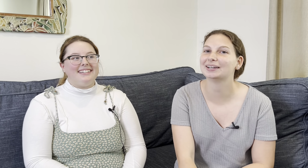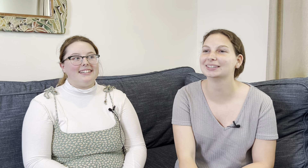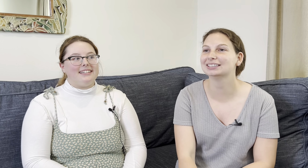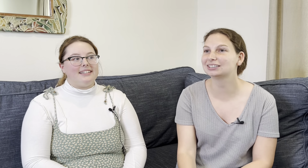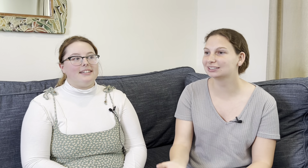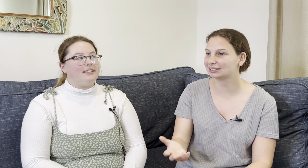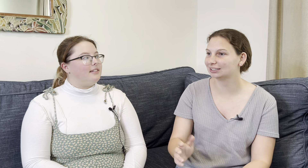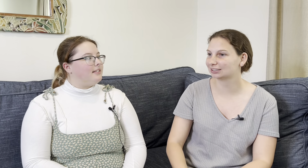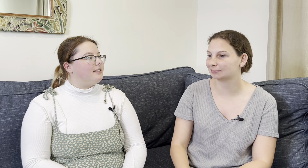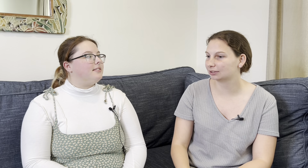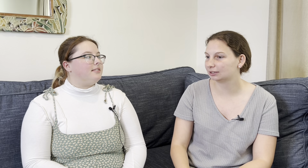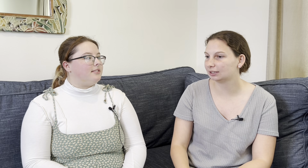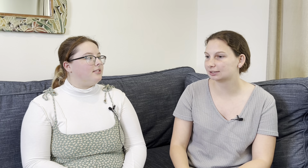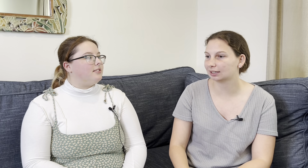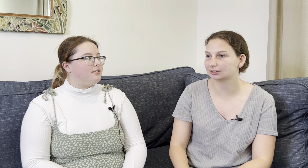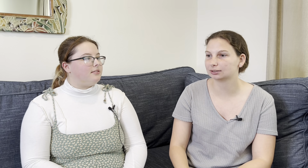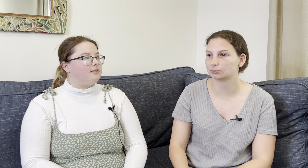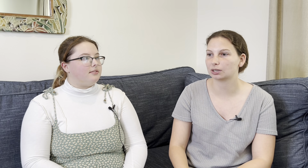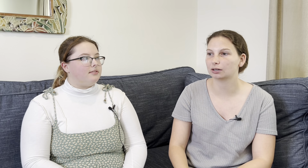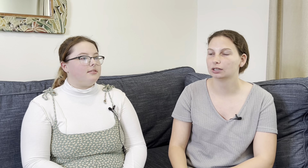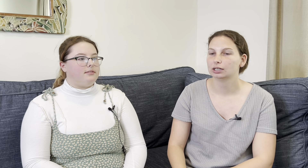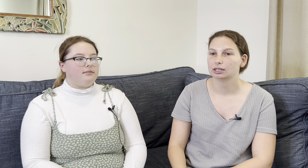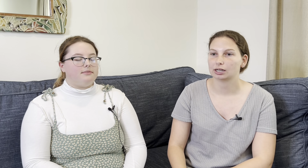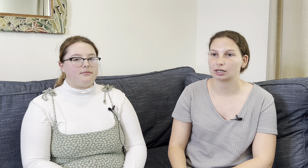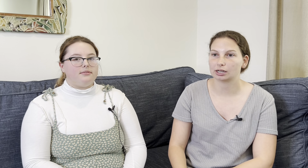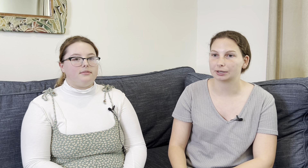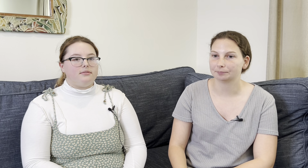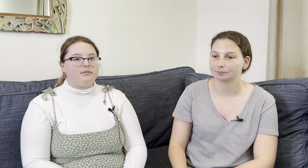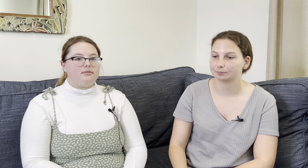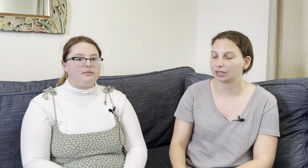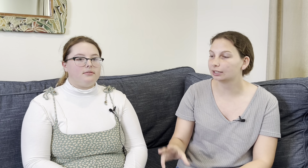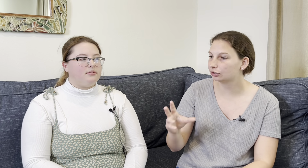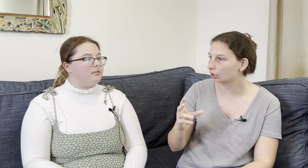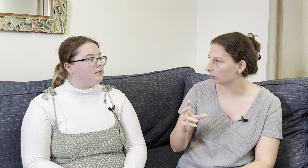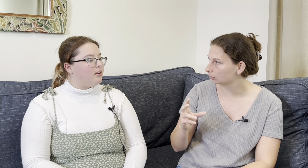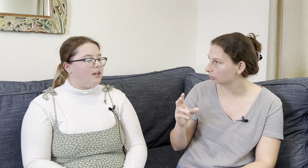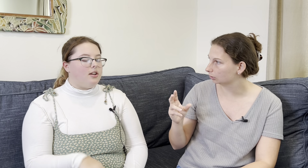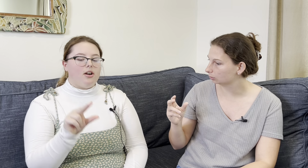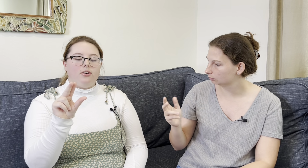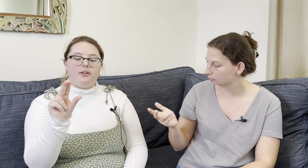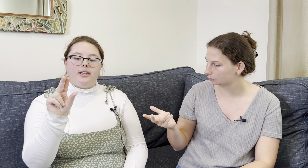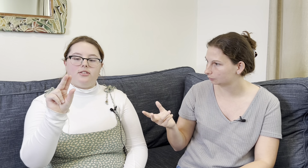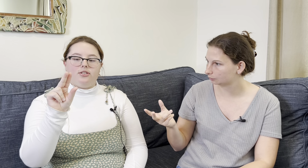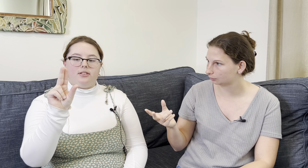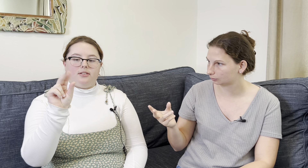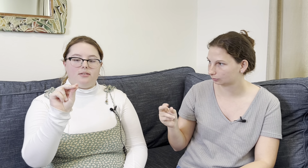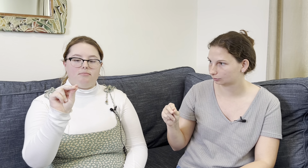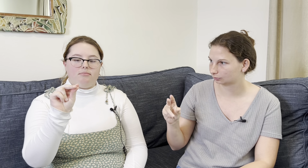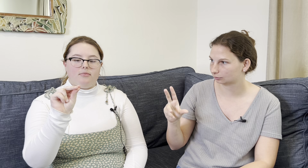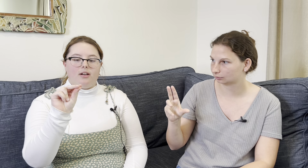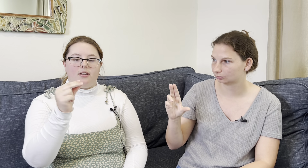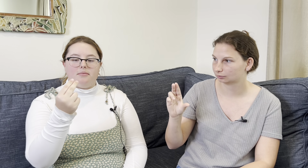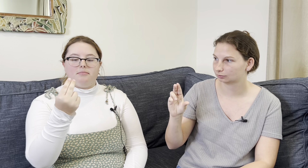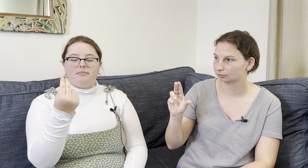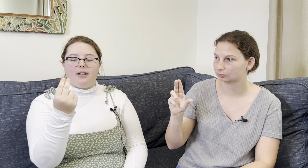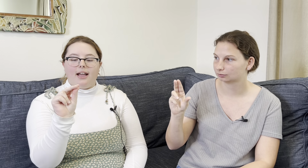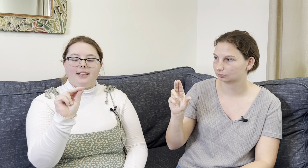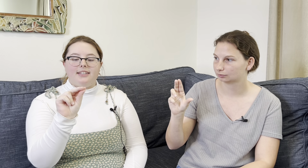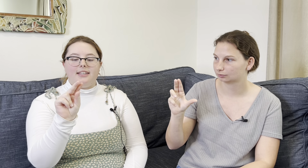it's good to teach them these signs as well. And then no. No, it's just, I like to think of it